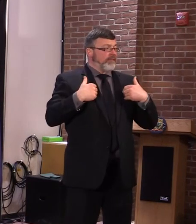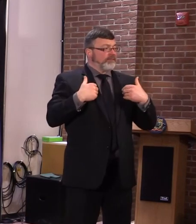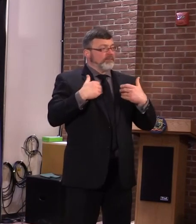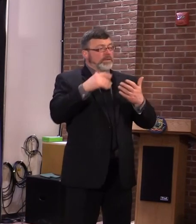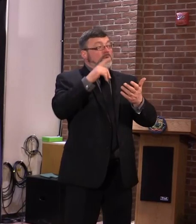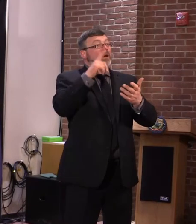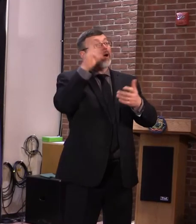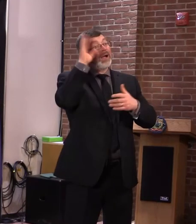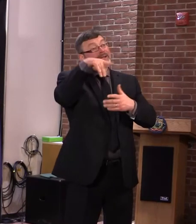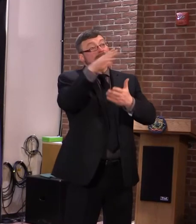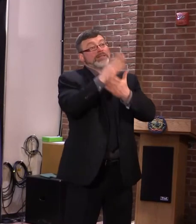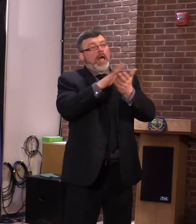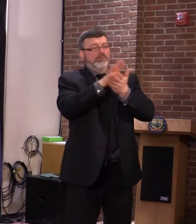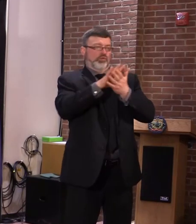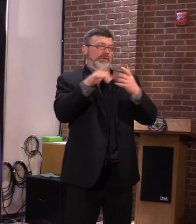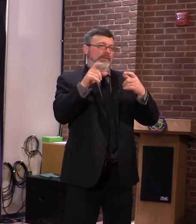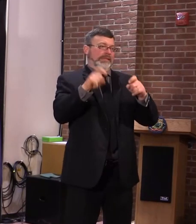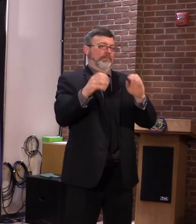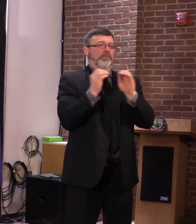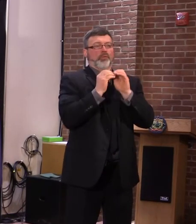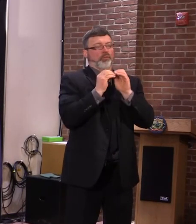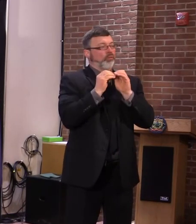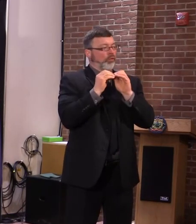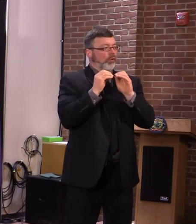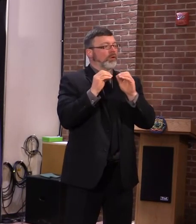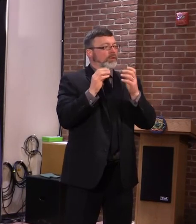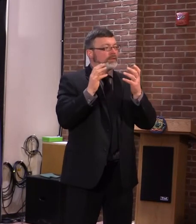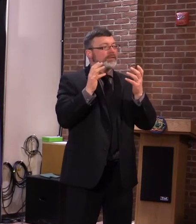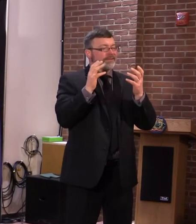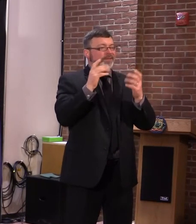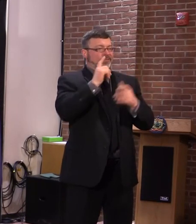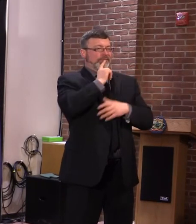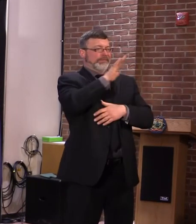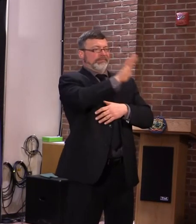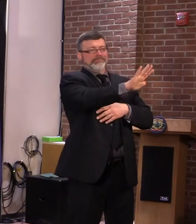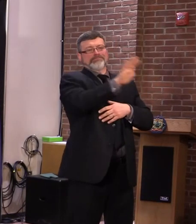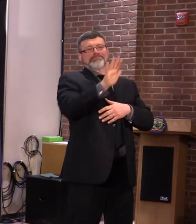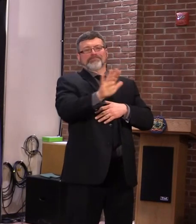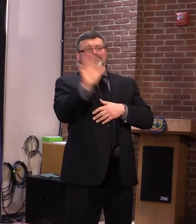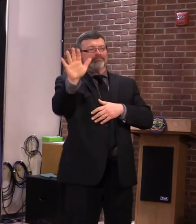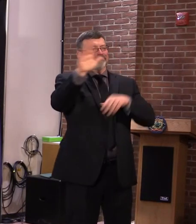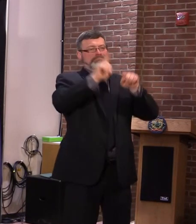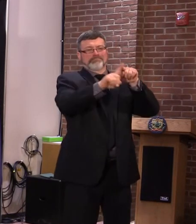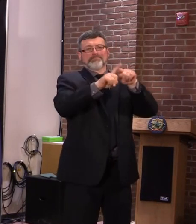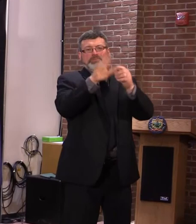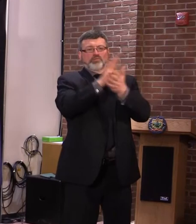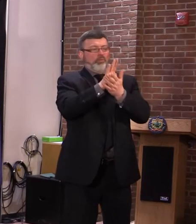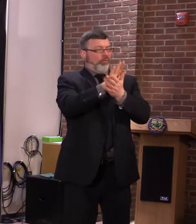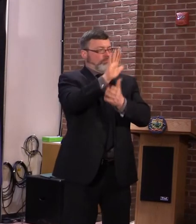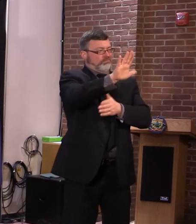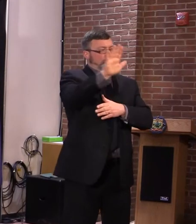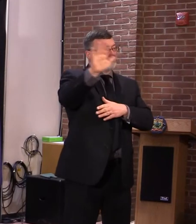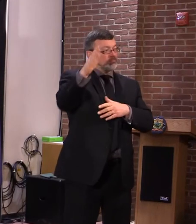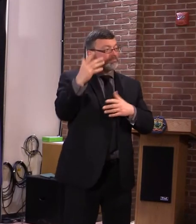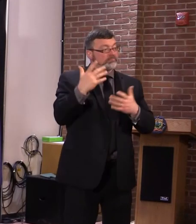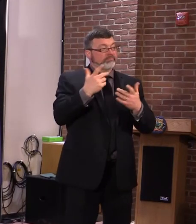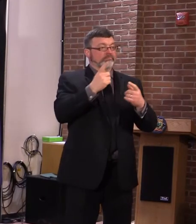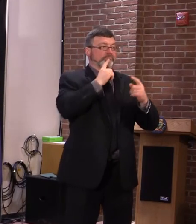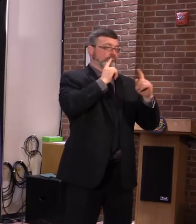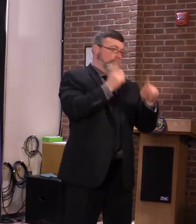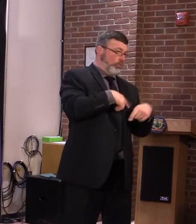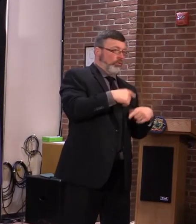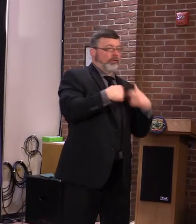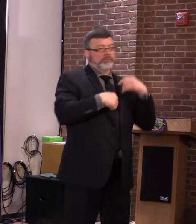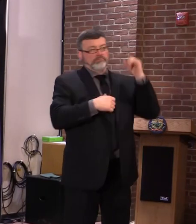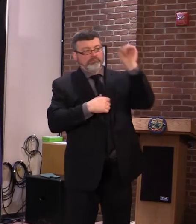and that's something, you know, it's very dynamic right now. We have orders coming in all the time and supplies going out all the time. And